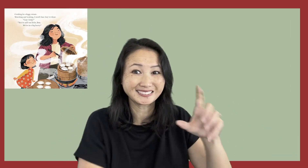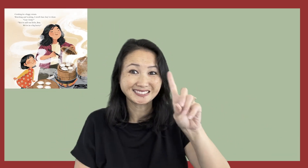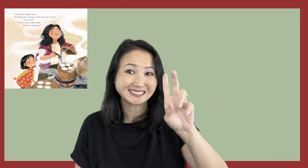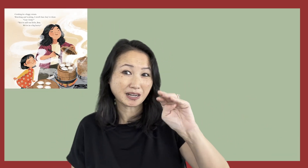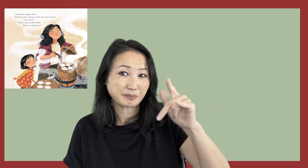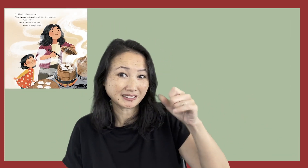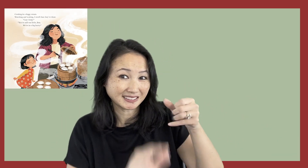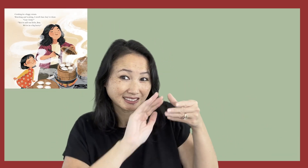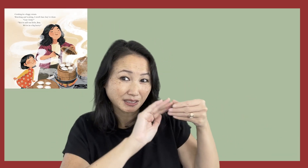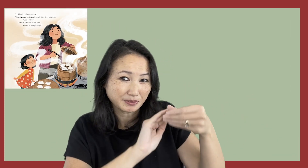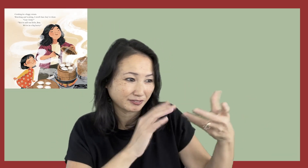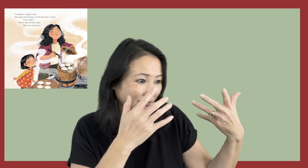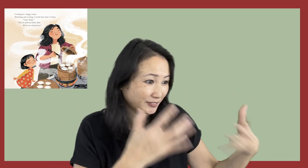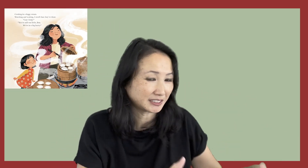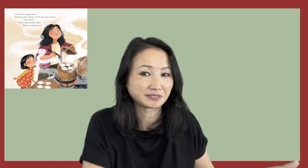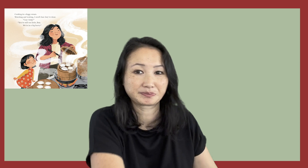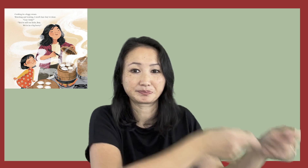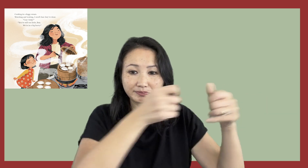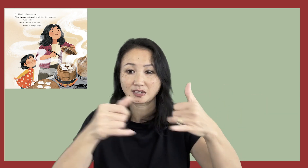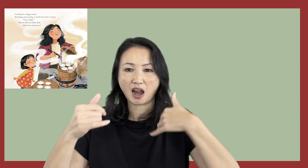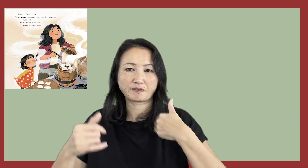Now that we've made them and folded them,